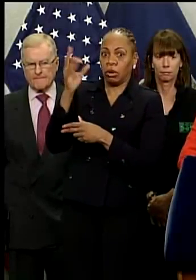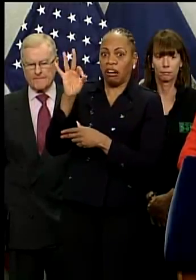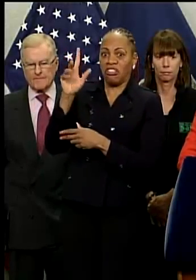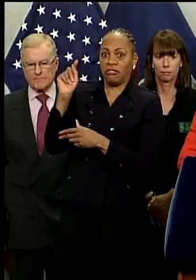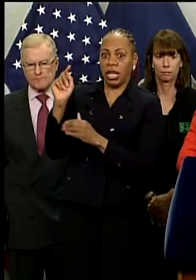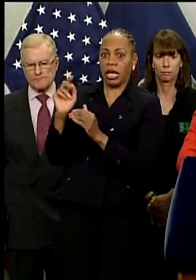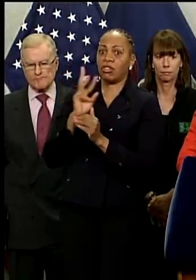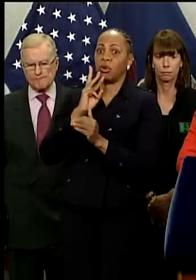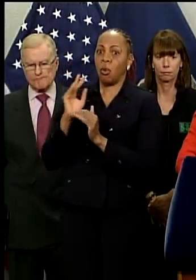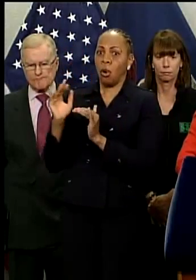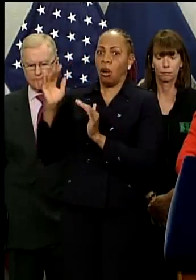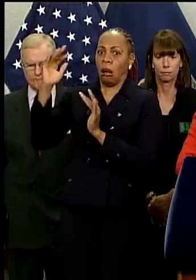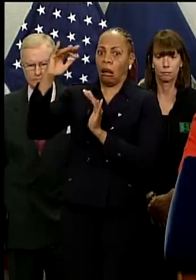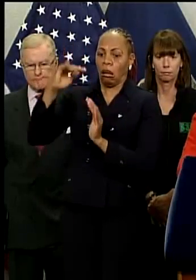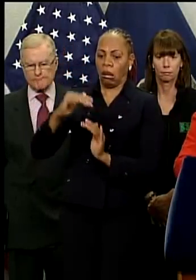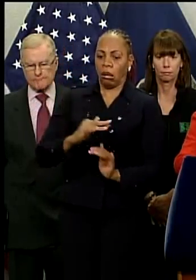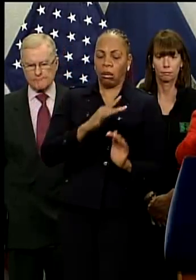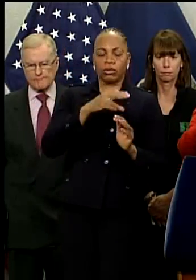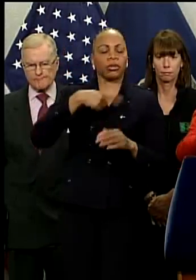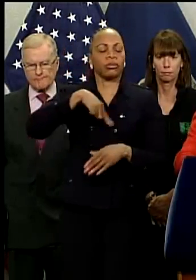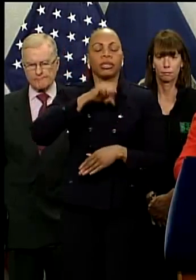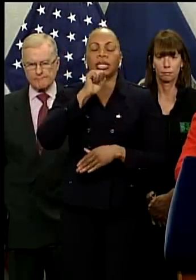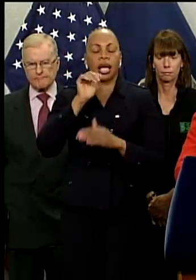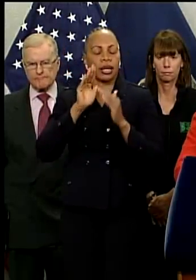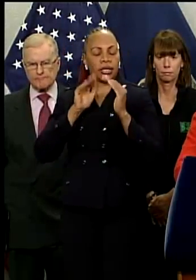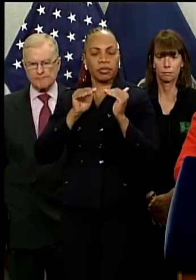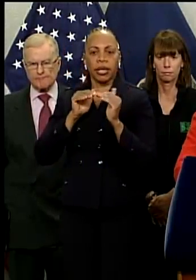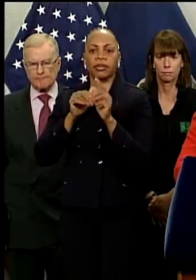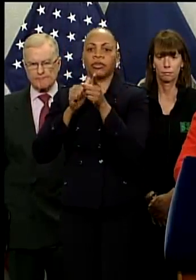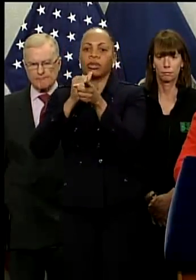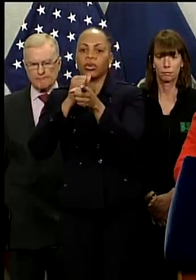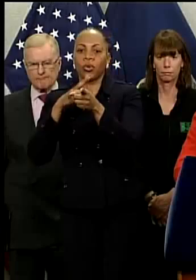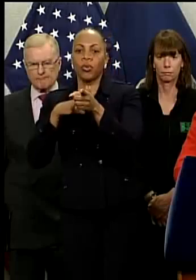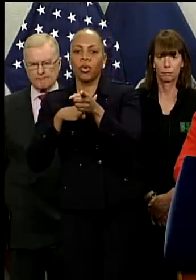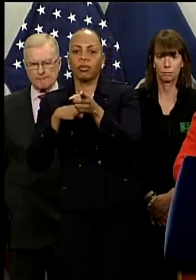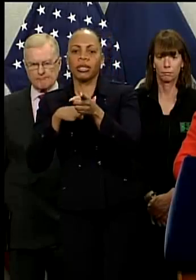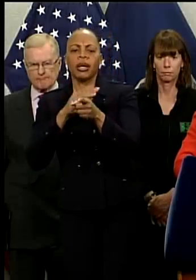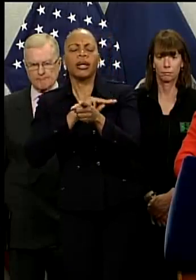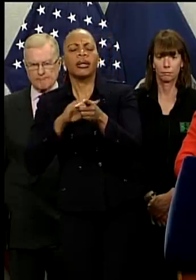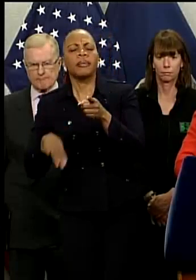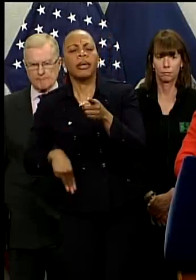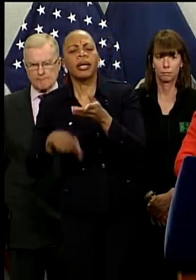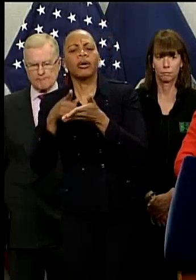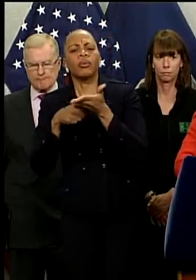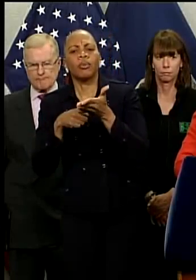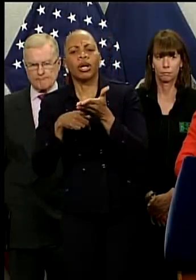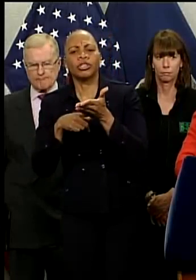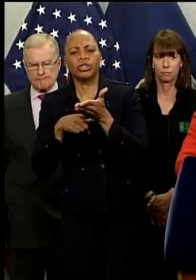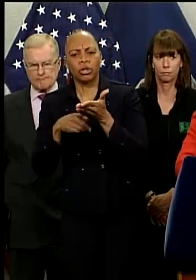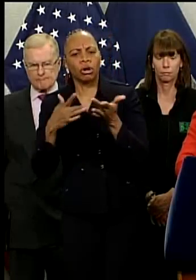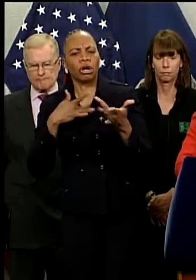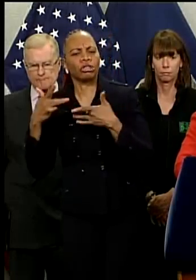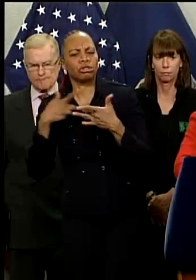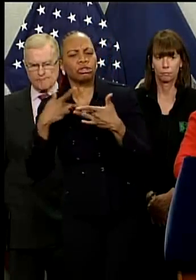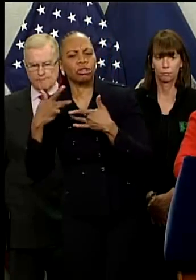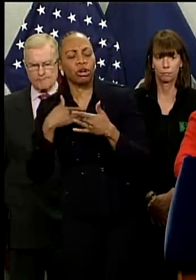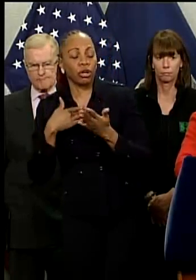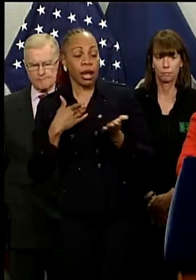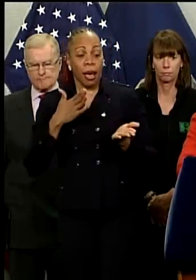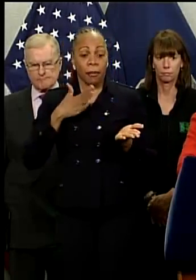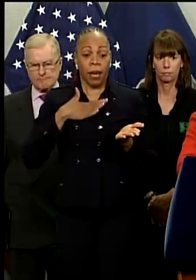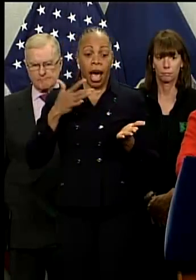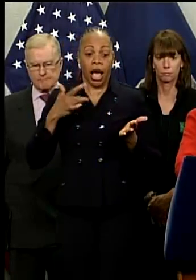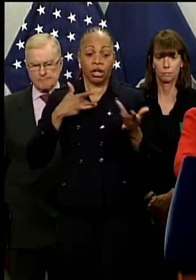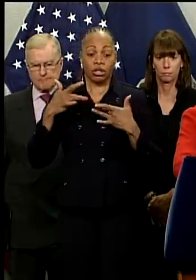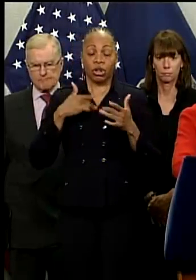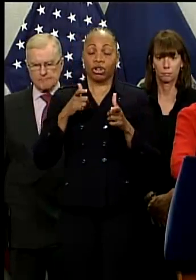water mark, so we don't anticipate anything like that. Miss? What's your biggest concern as the storm hits? My biggest concern is that people go